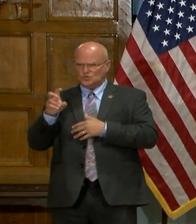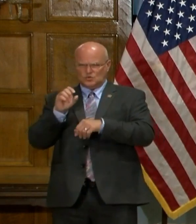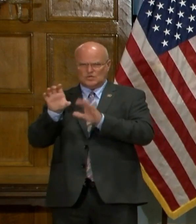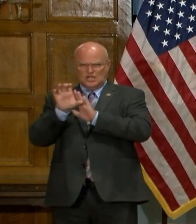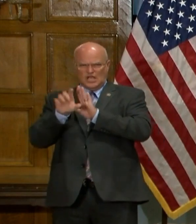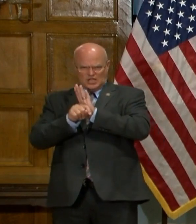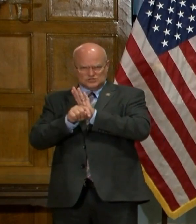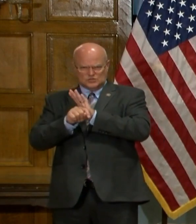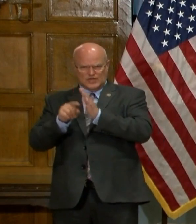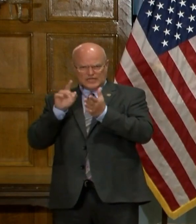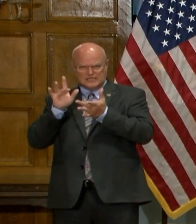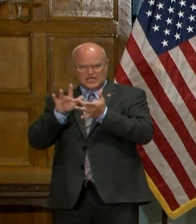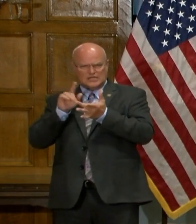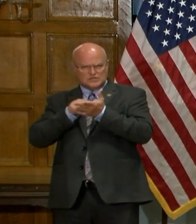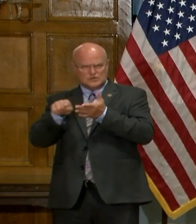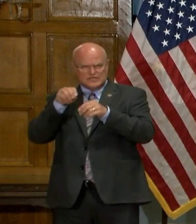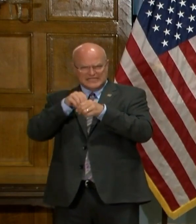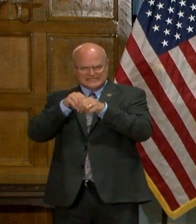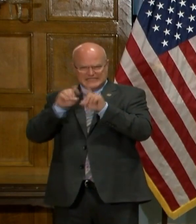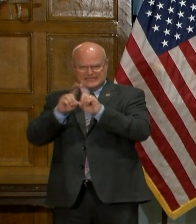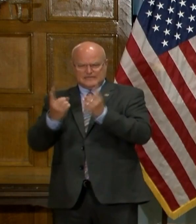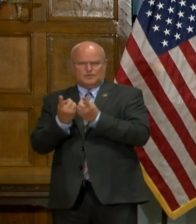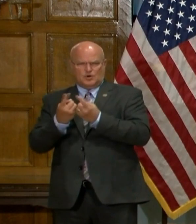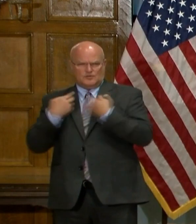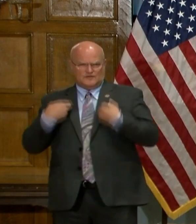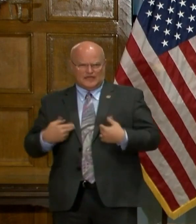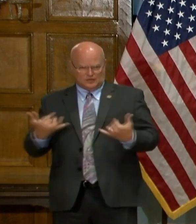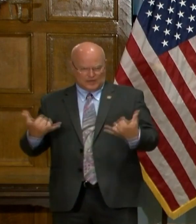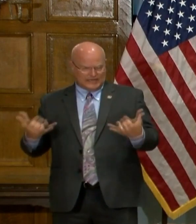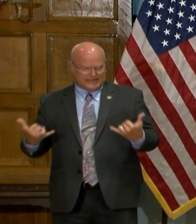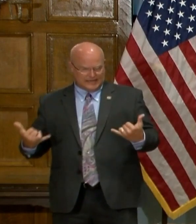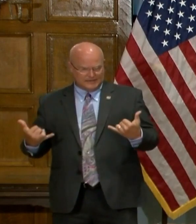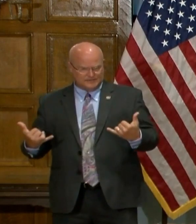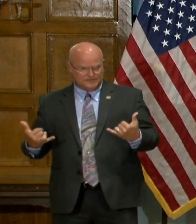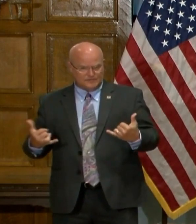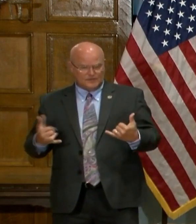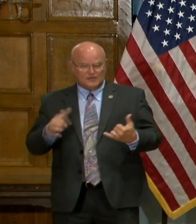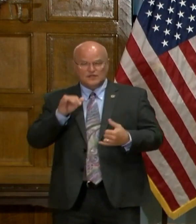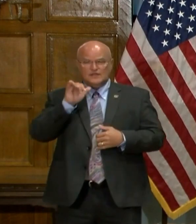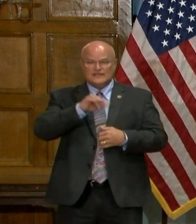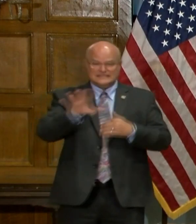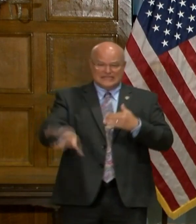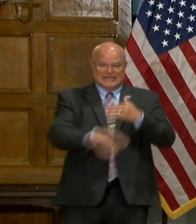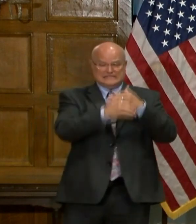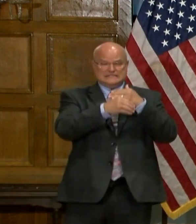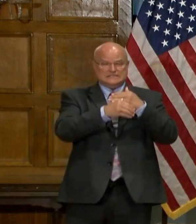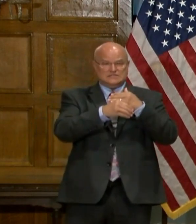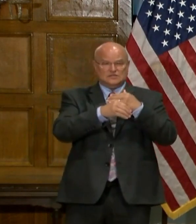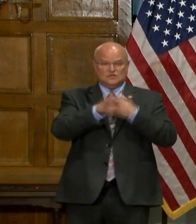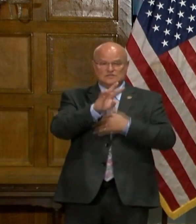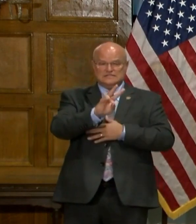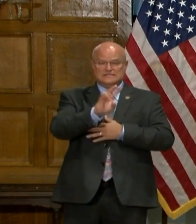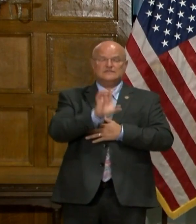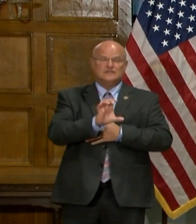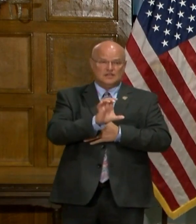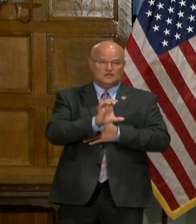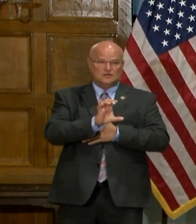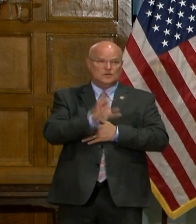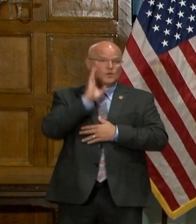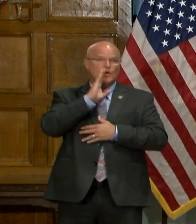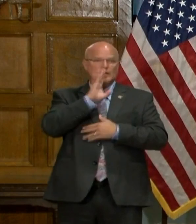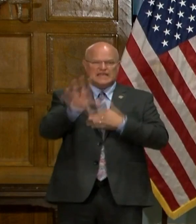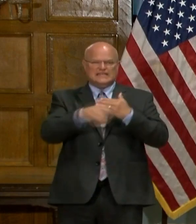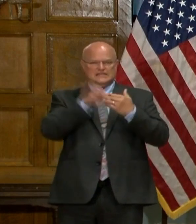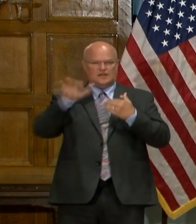current contract tracers within the Department of Health. And so these additional 700 will